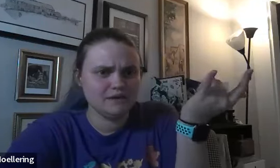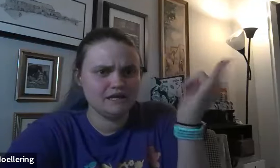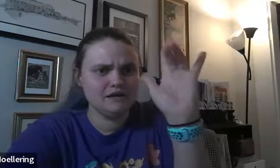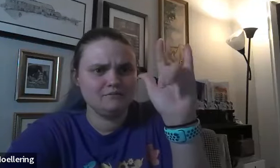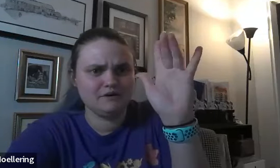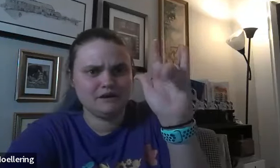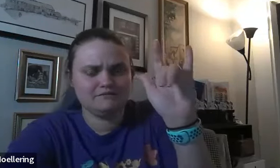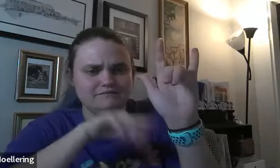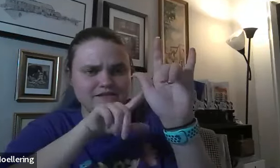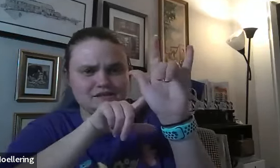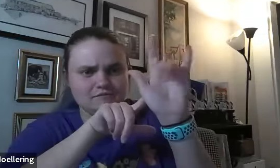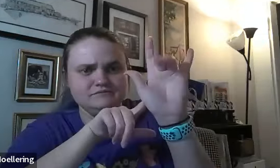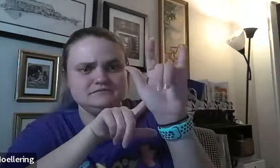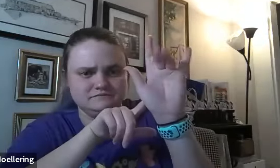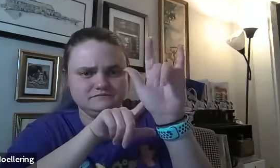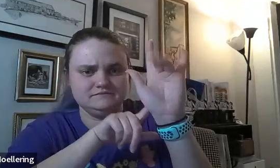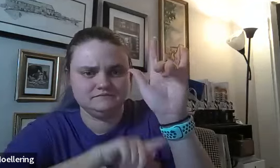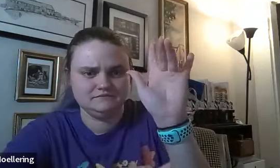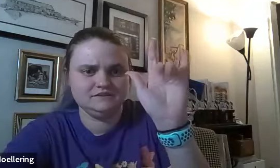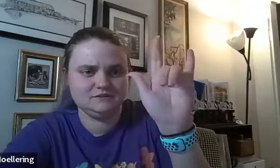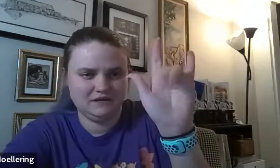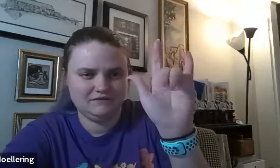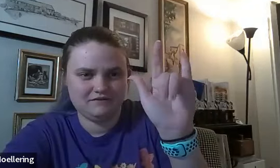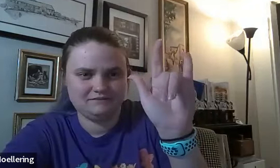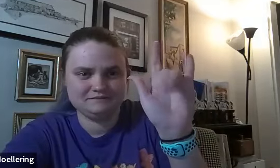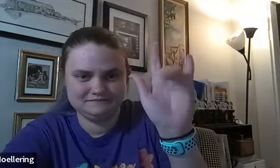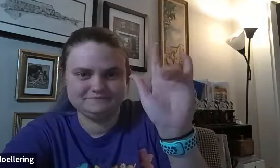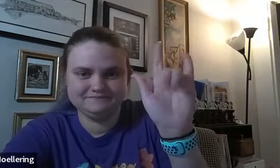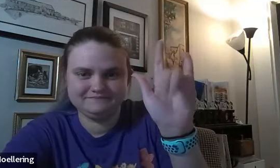Spider-Man, but kind of faced up. 25.